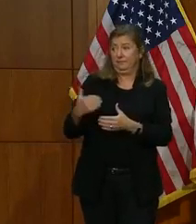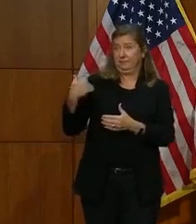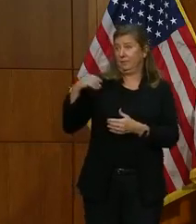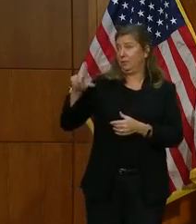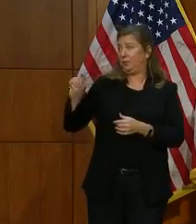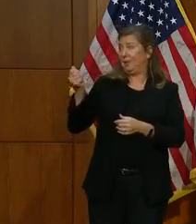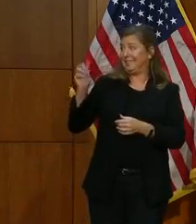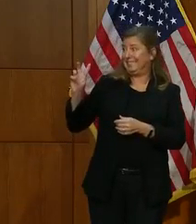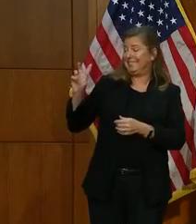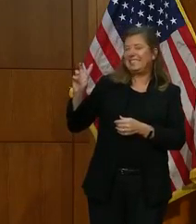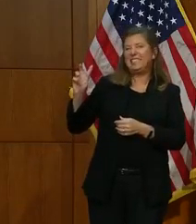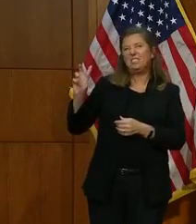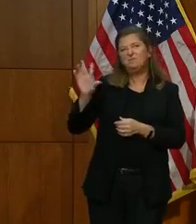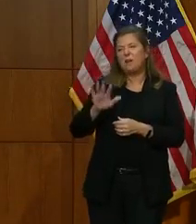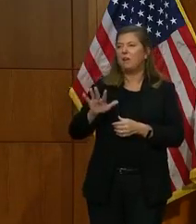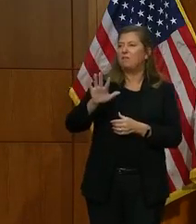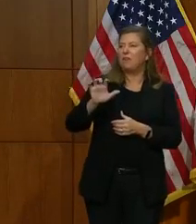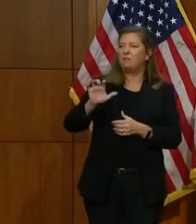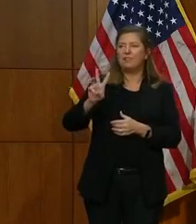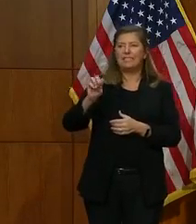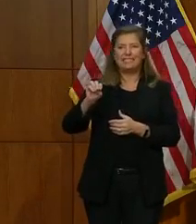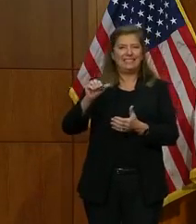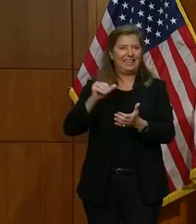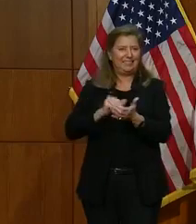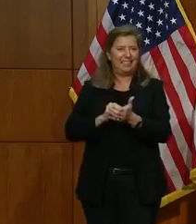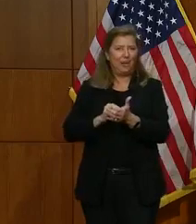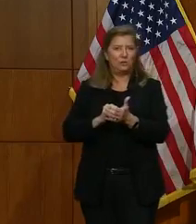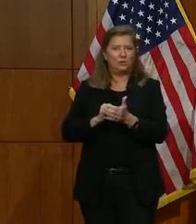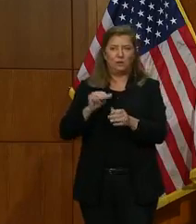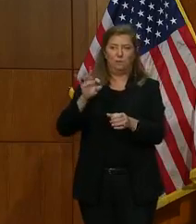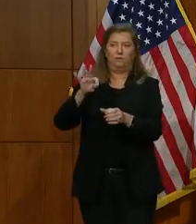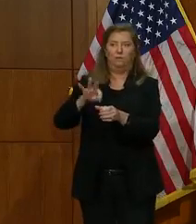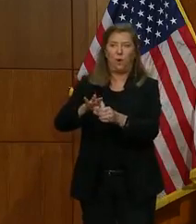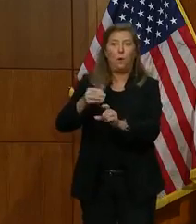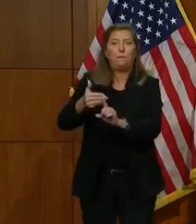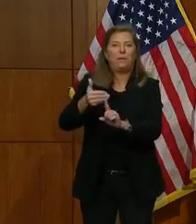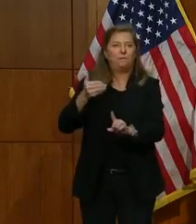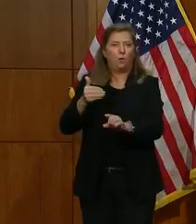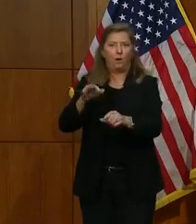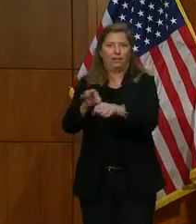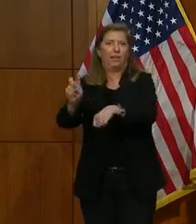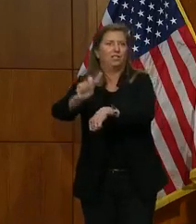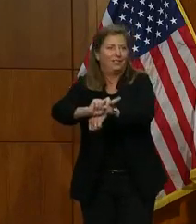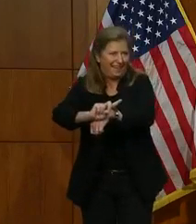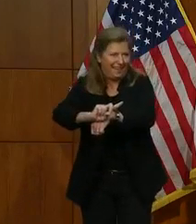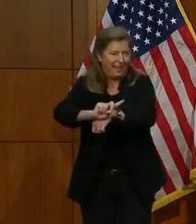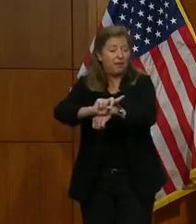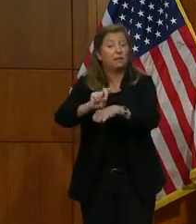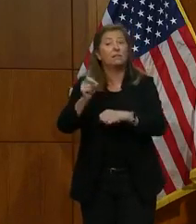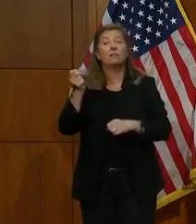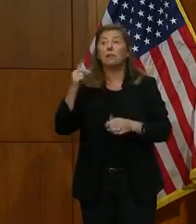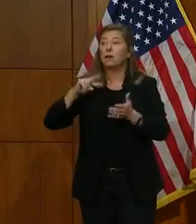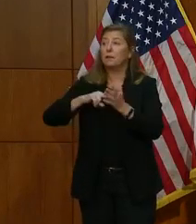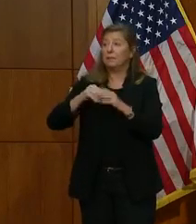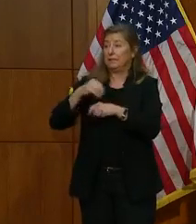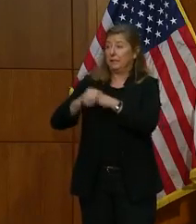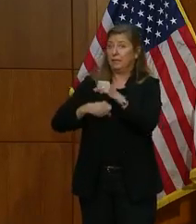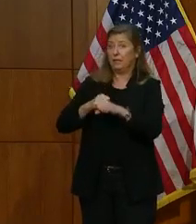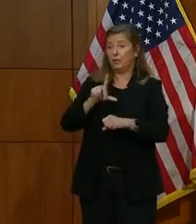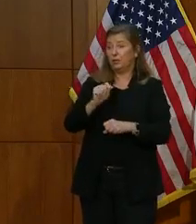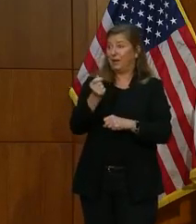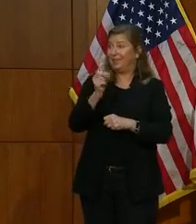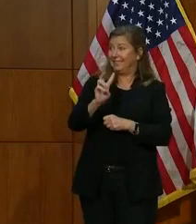2016, we had about 560,000 votes cast prior to Election Day. That means that in